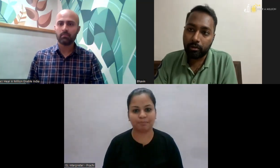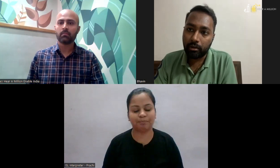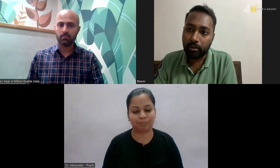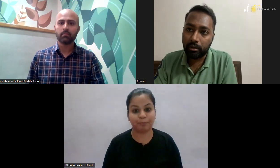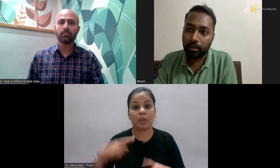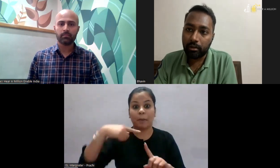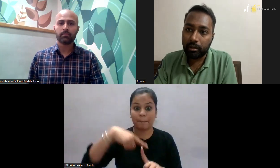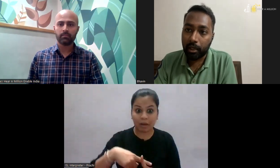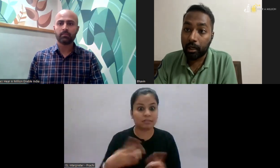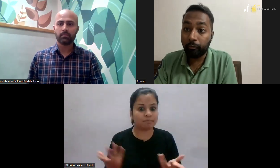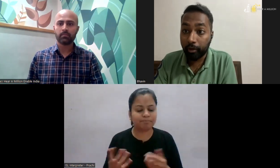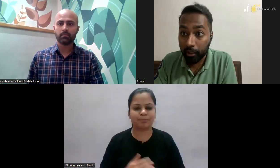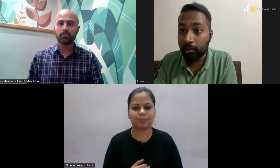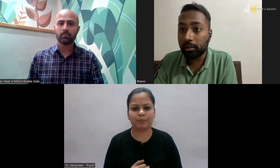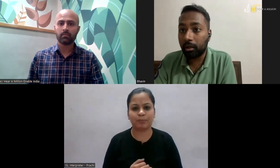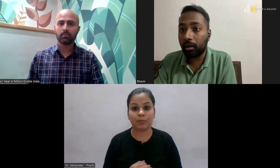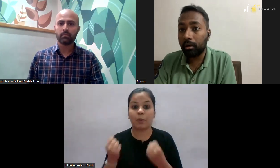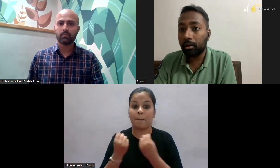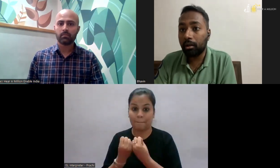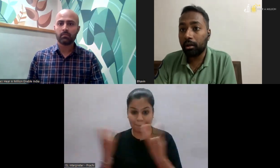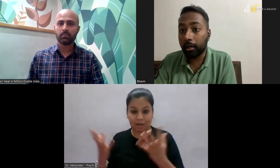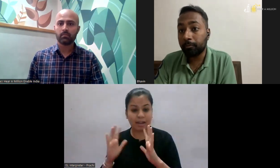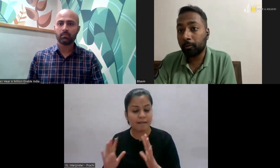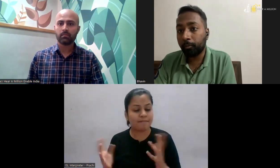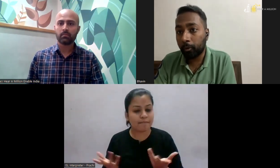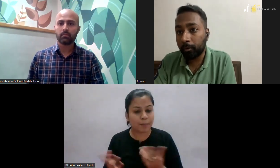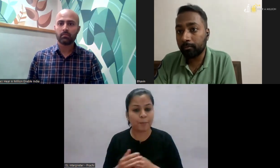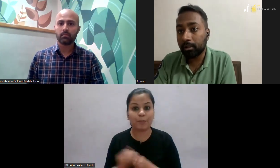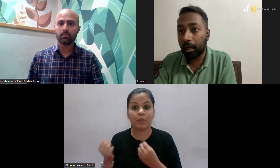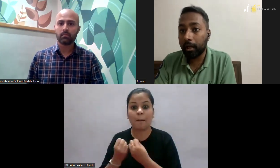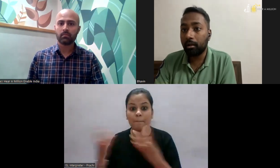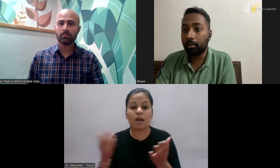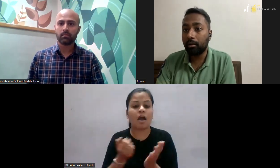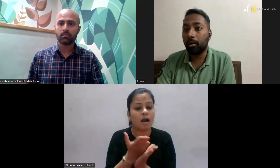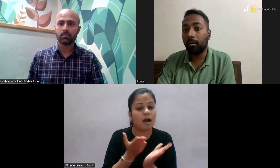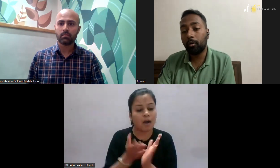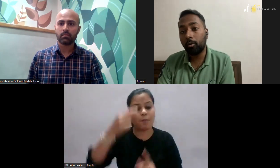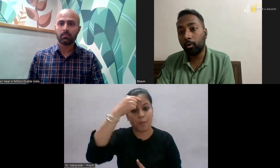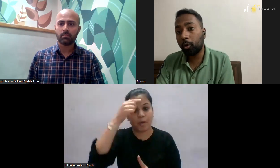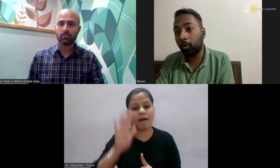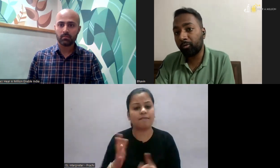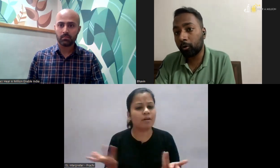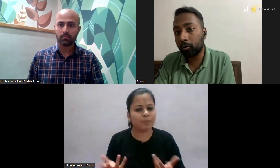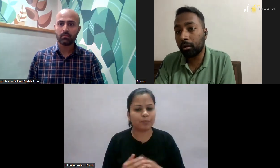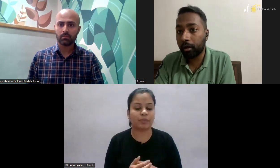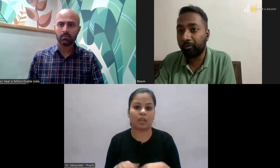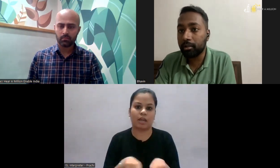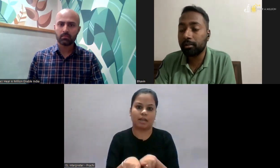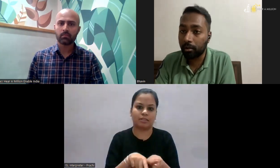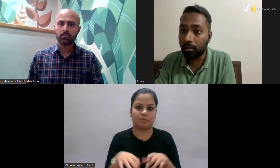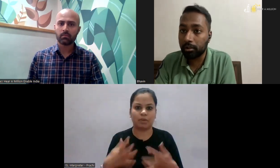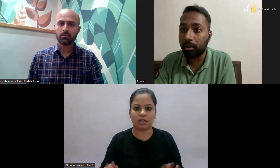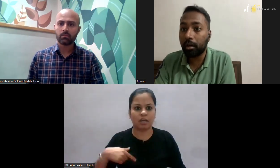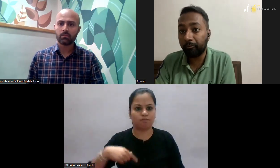Also, there are various types of problems like not to follow the